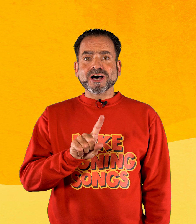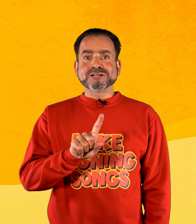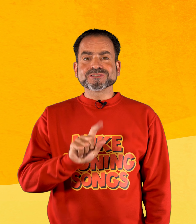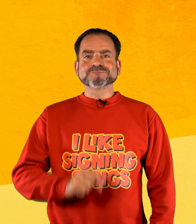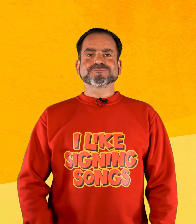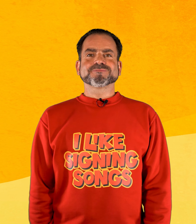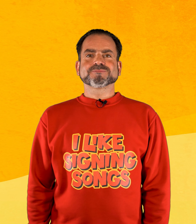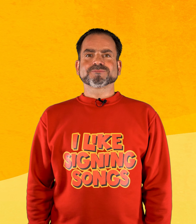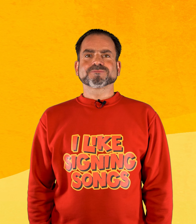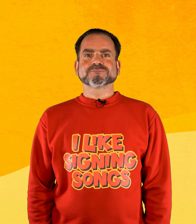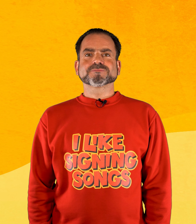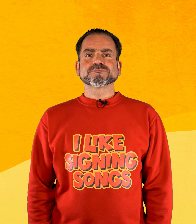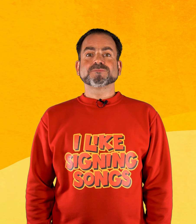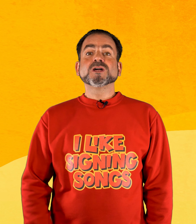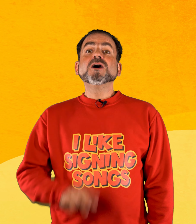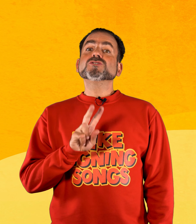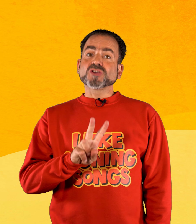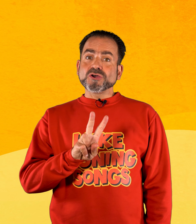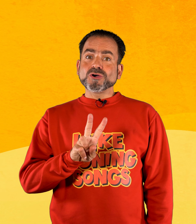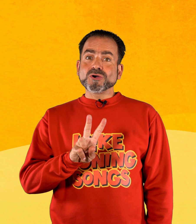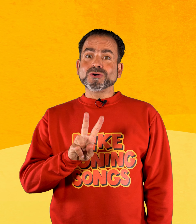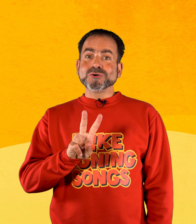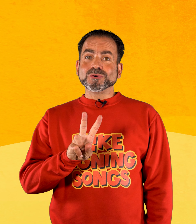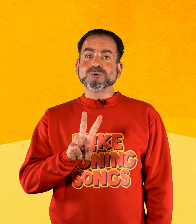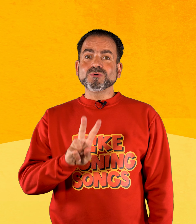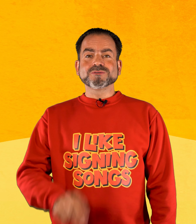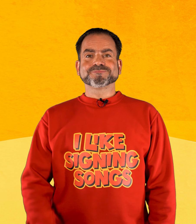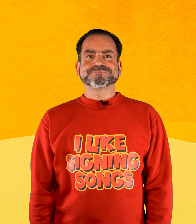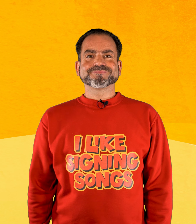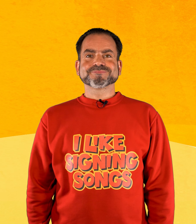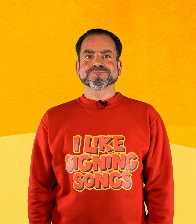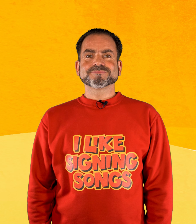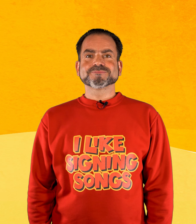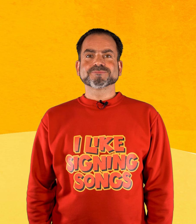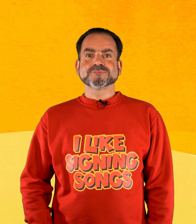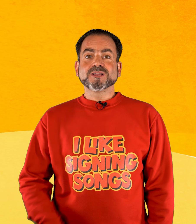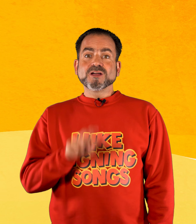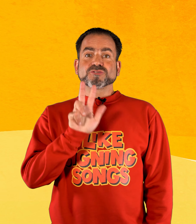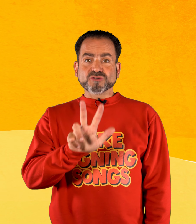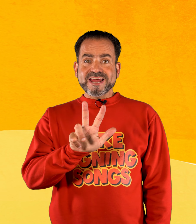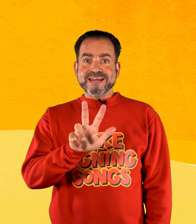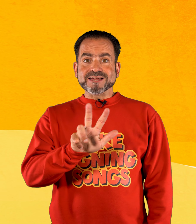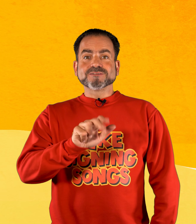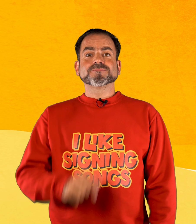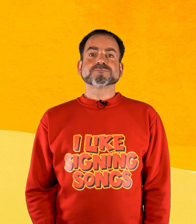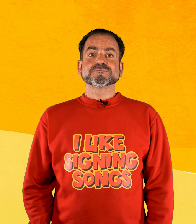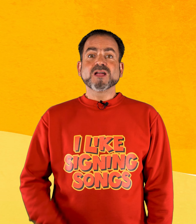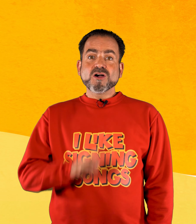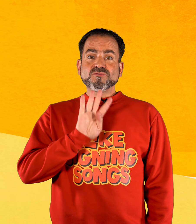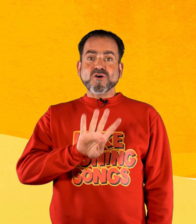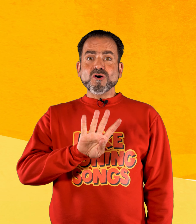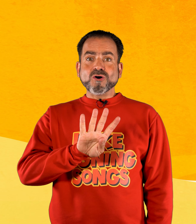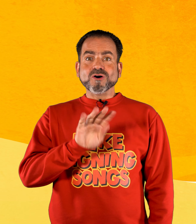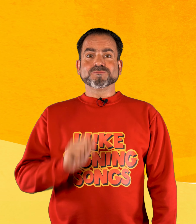one, one, two, two, three, three, four,